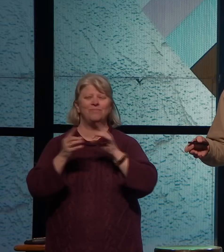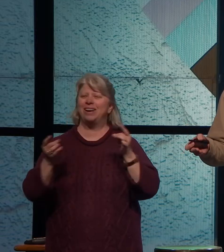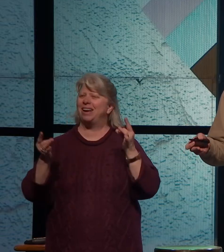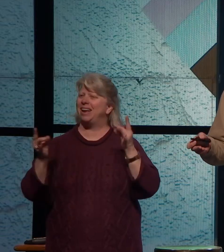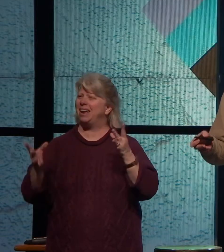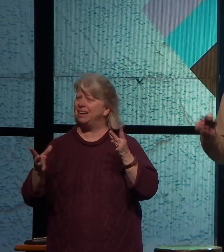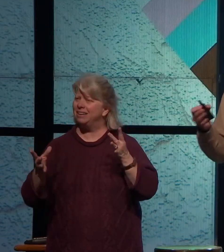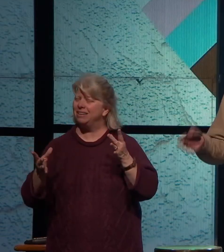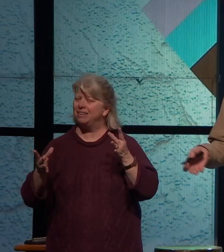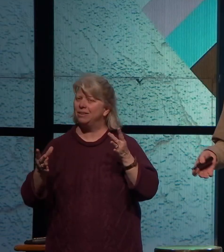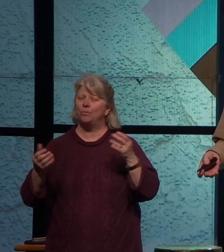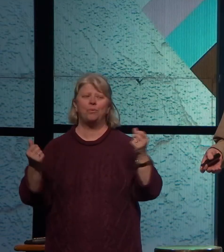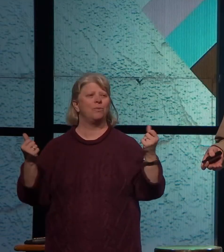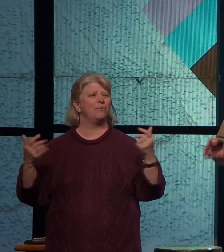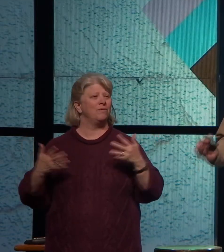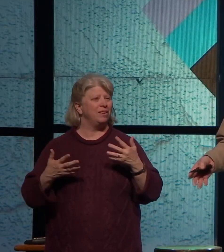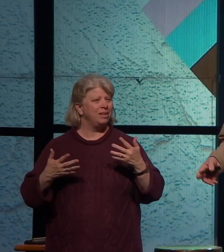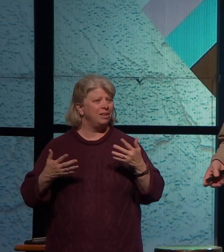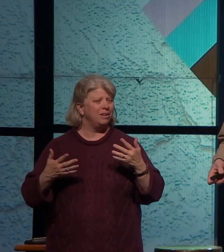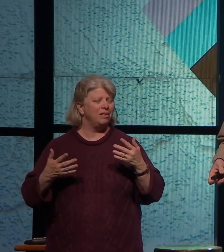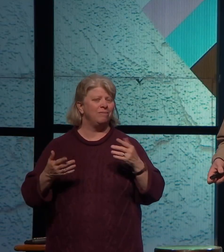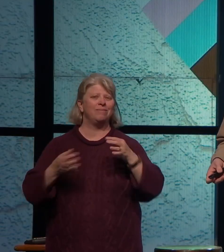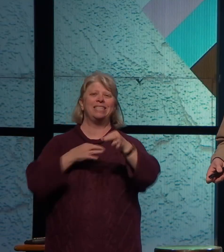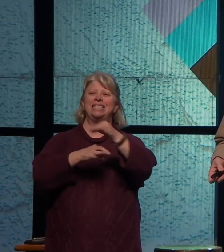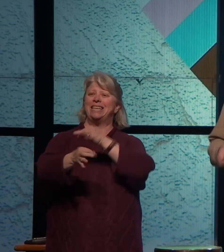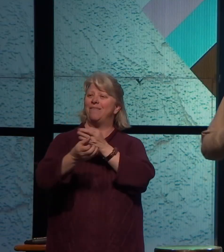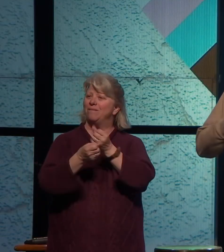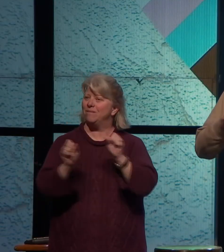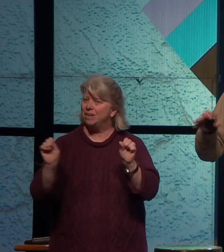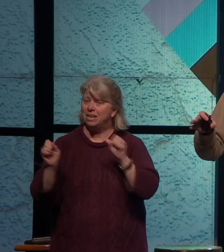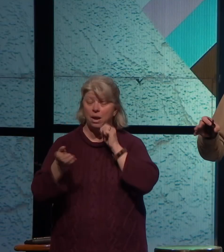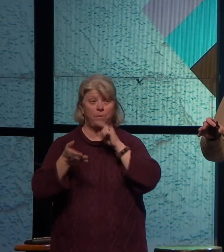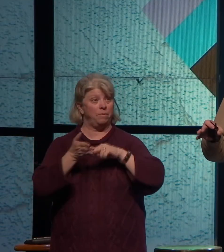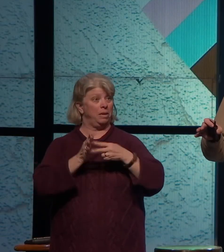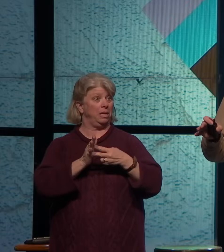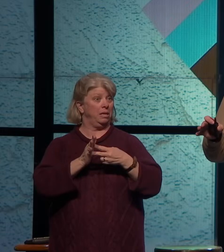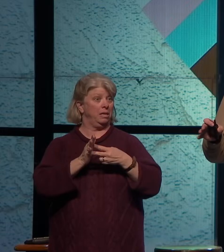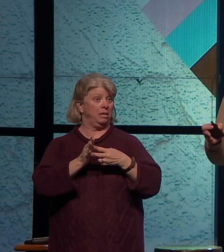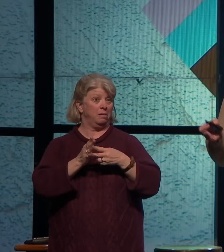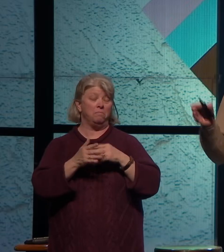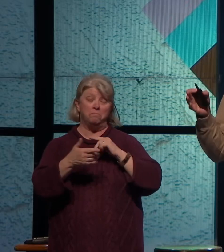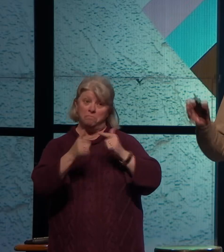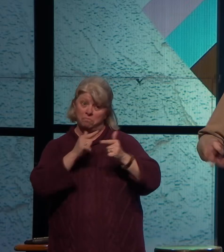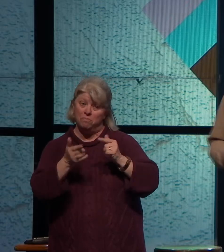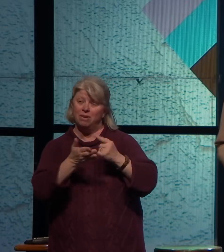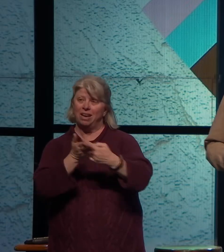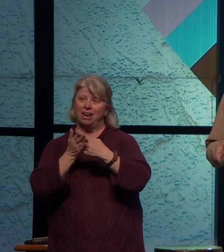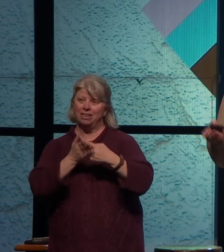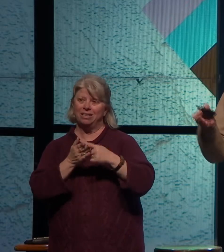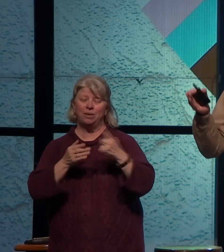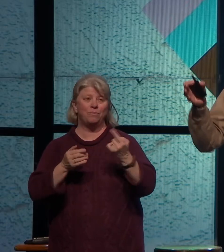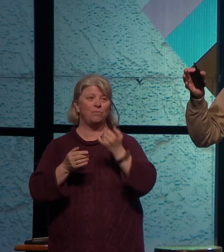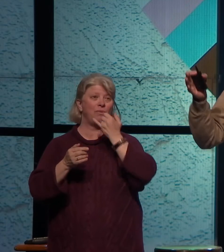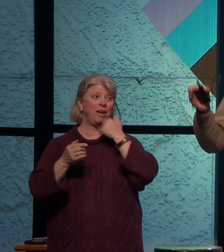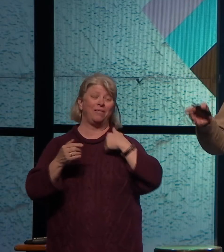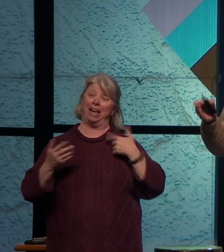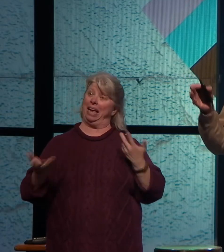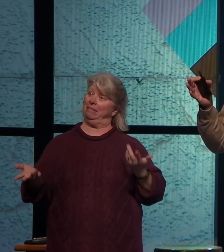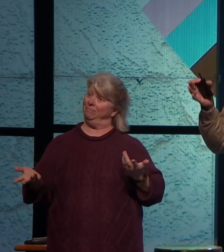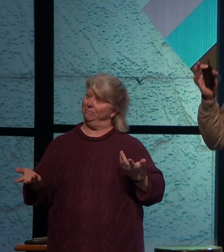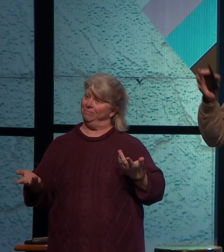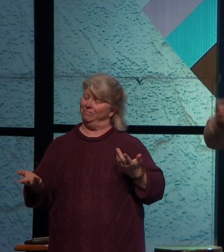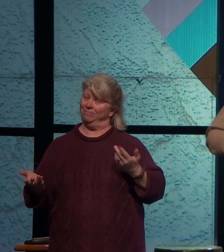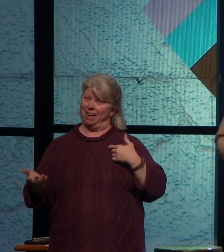hate or fear, but freedom? Doesn't mean I don't engage. I mean, I think there's one thing about me. I'm